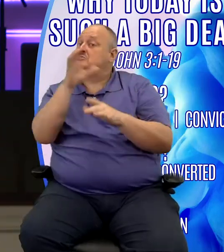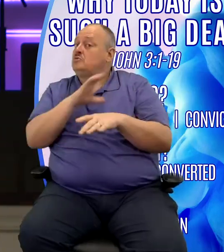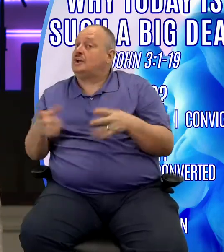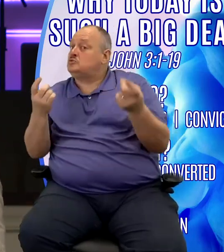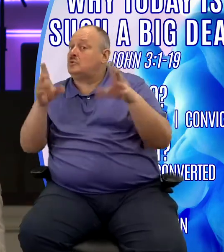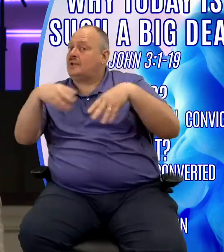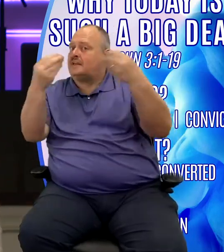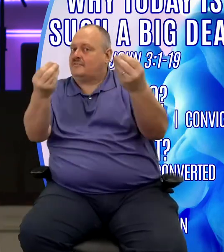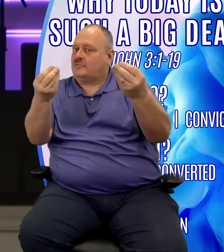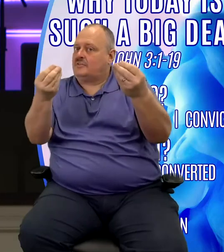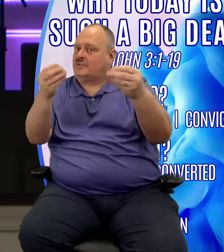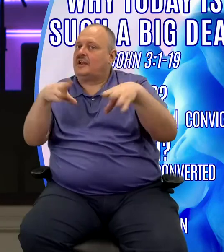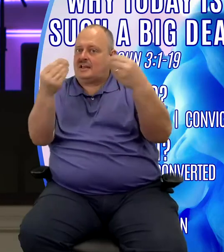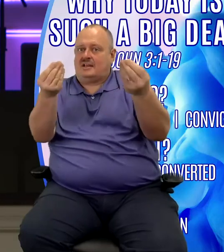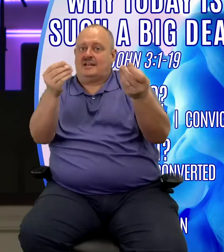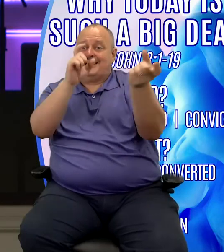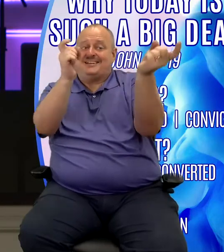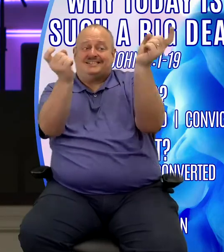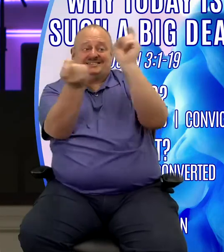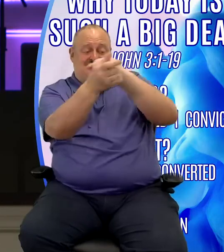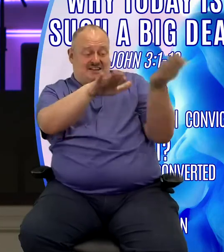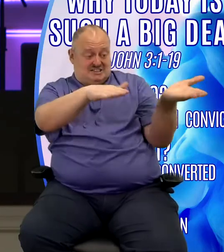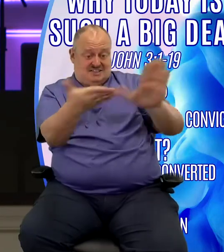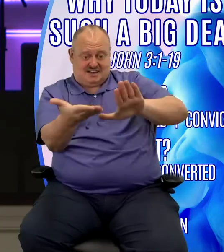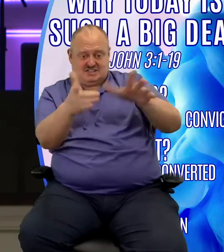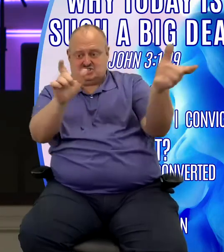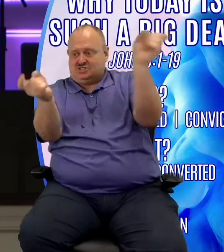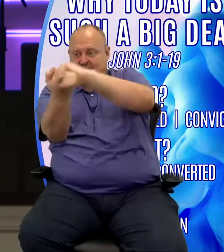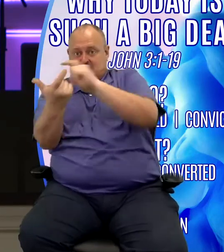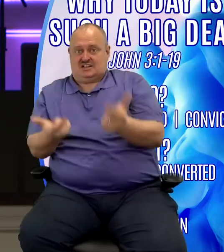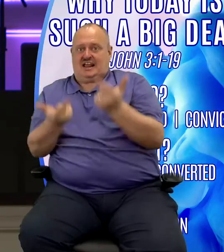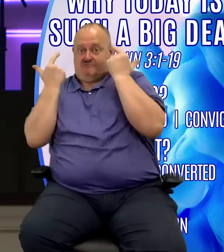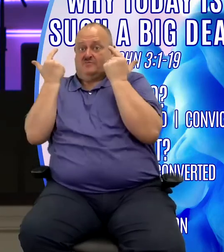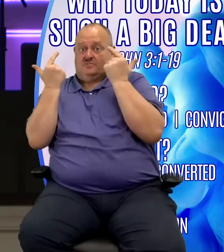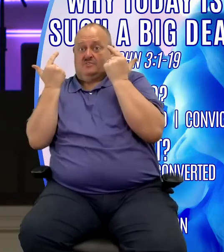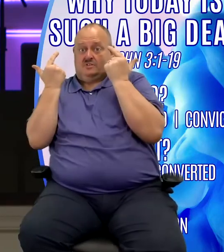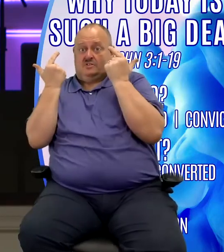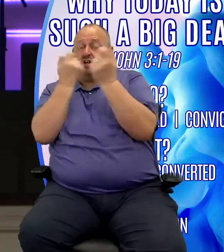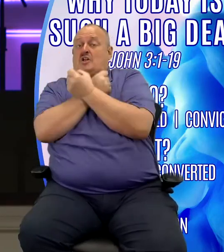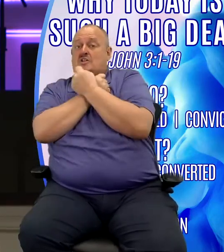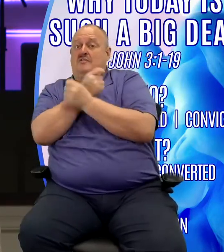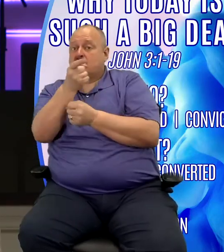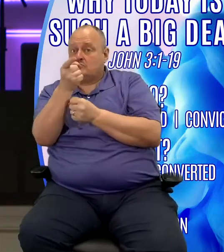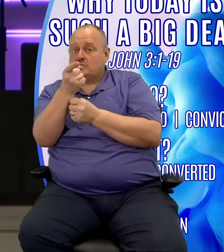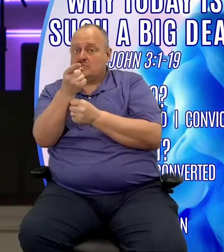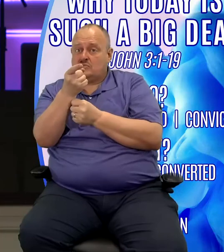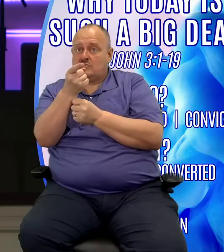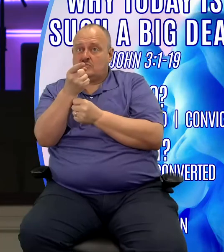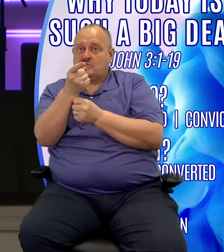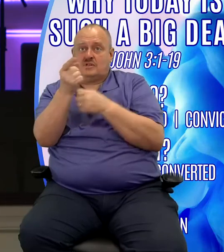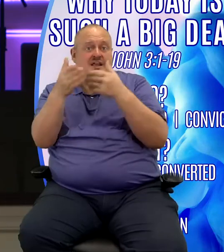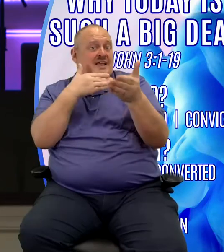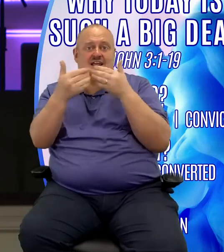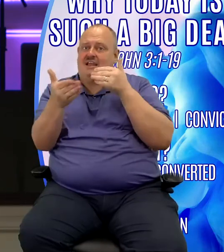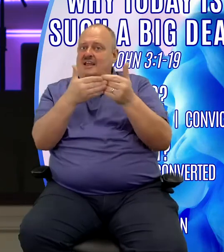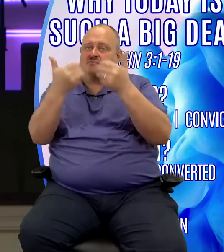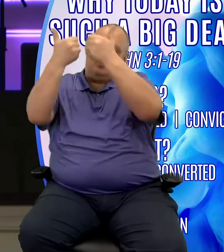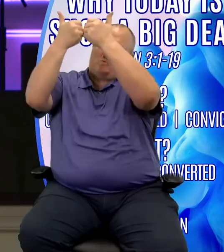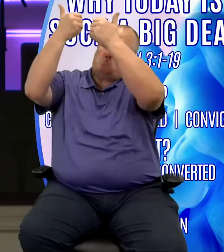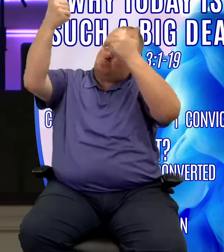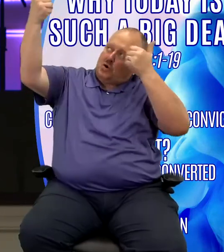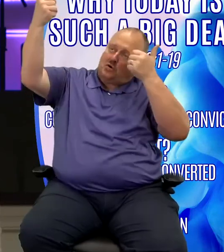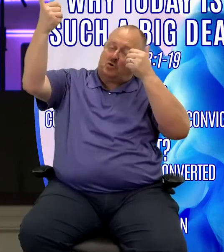us? He wants to convert our death into life. He loves you. Even though you've isolated yourself